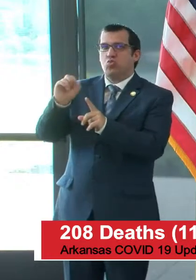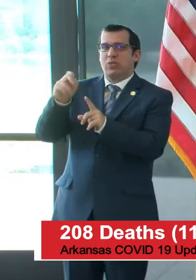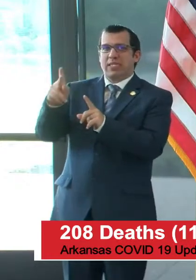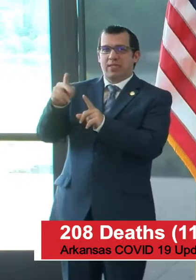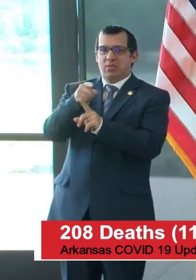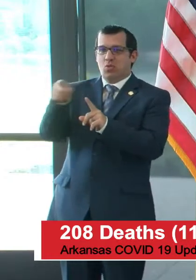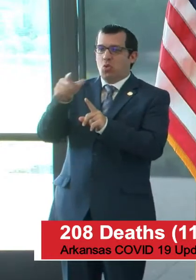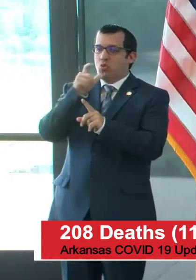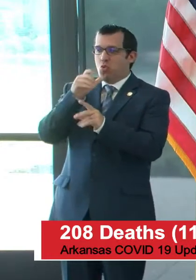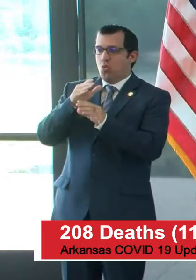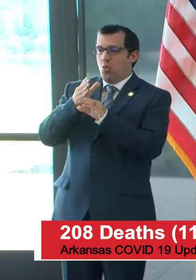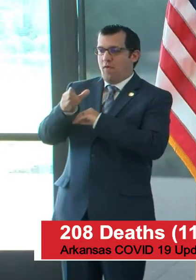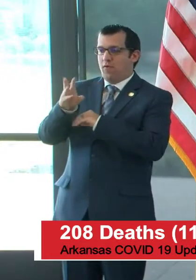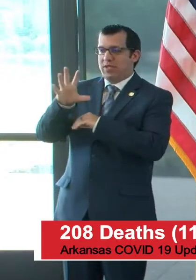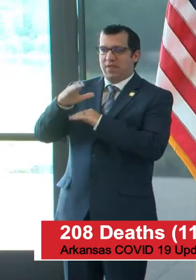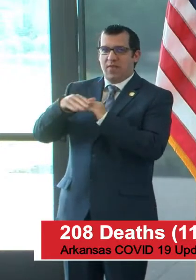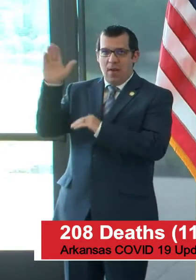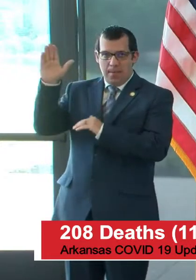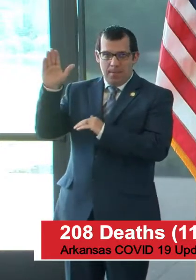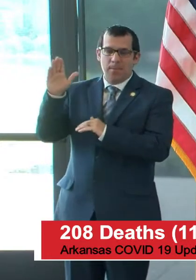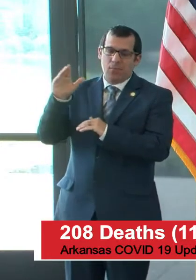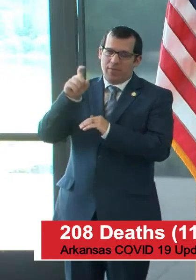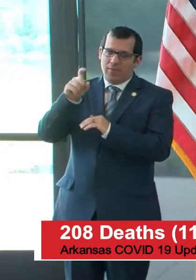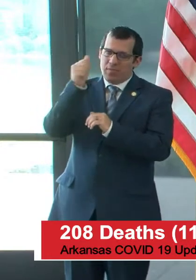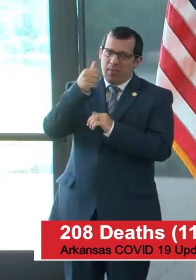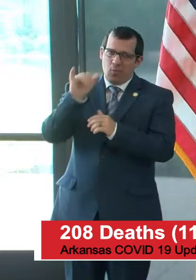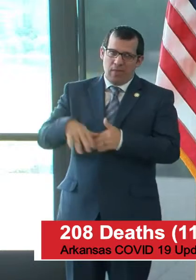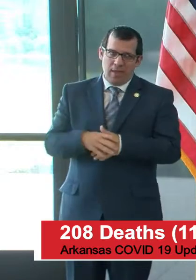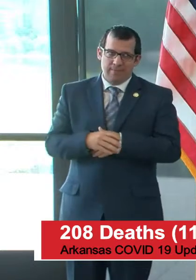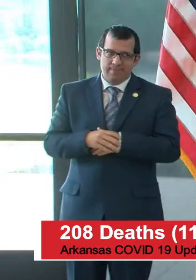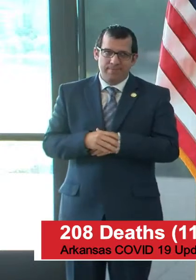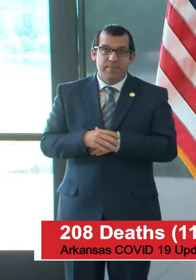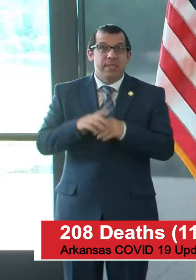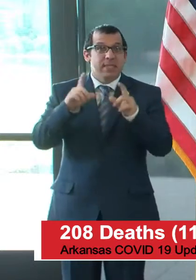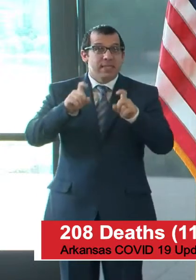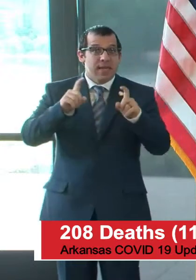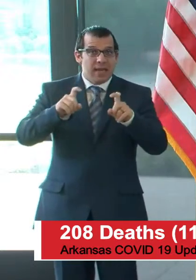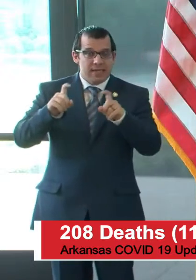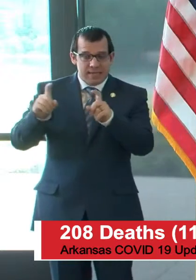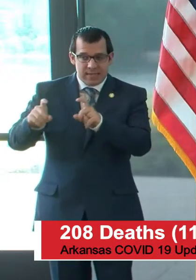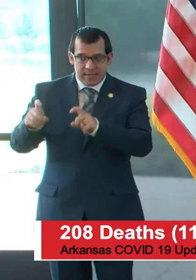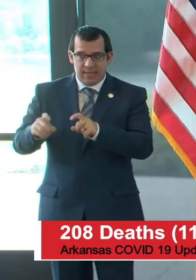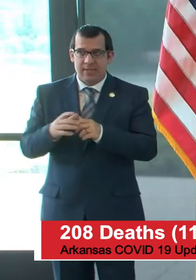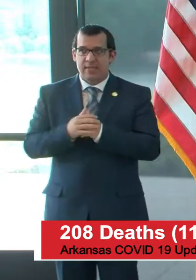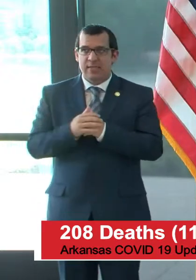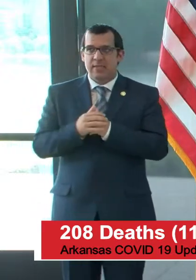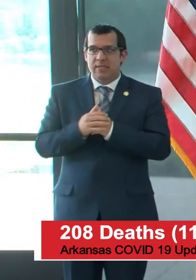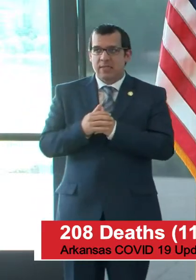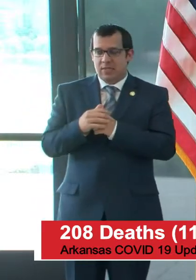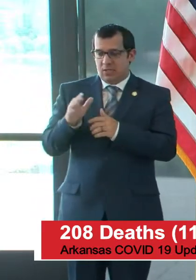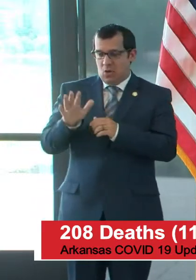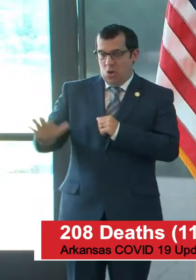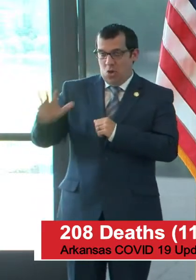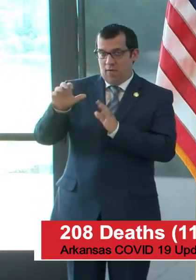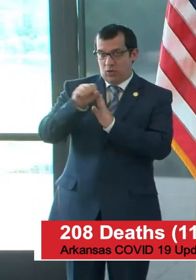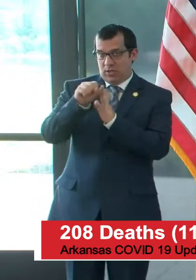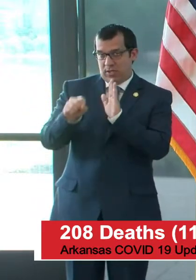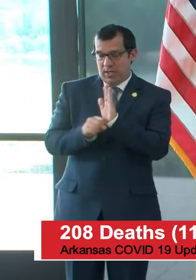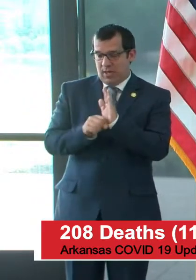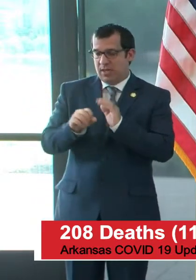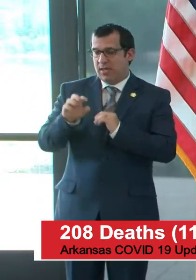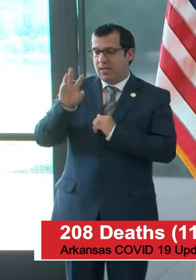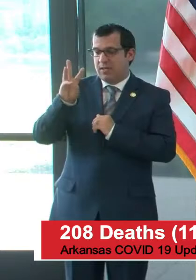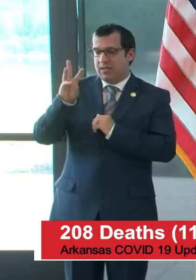those over 65 we have to keep in mind. In terms of testing, here statewide we had